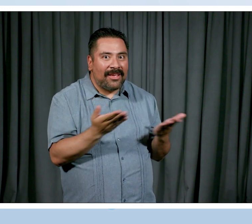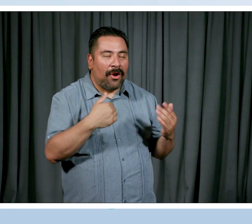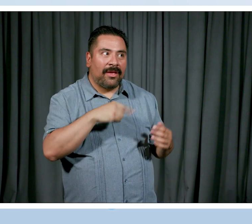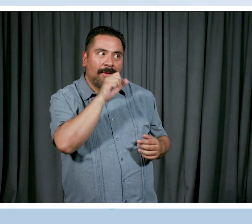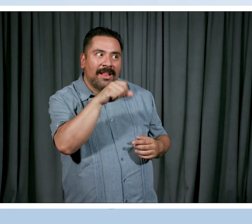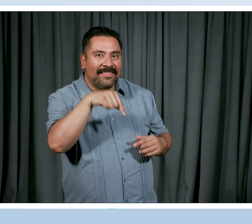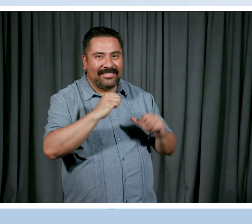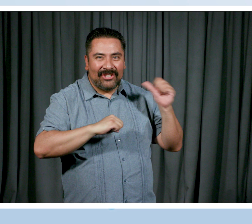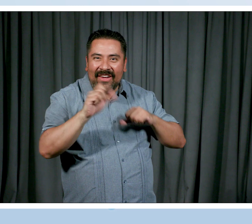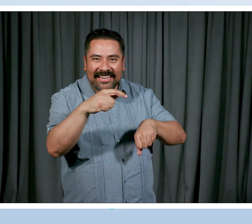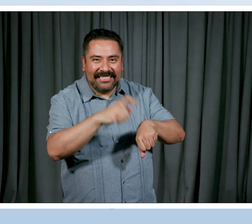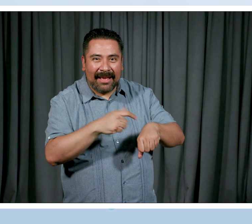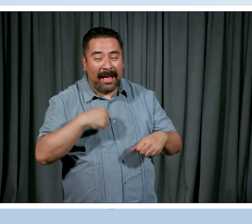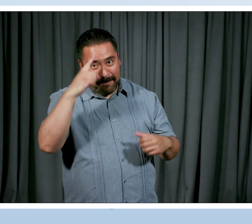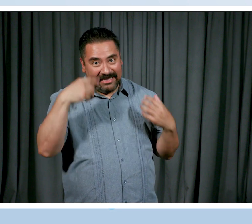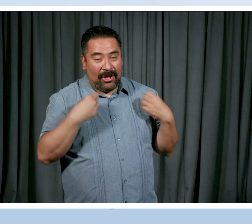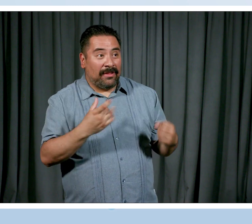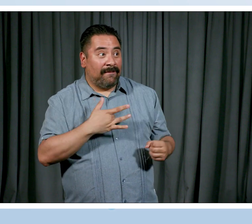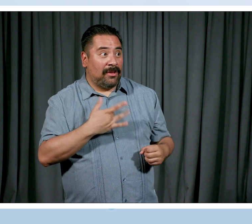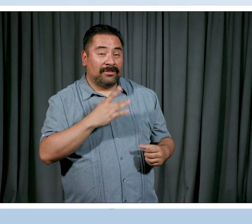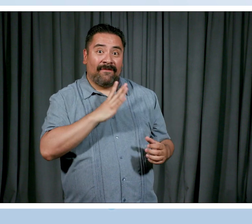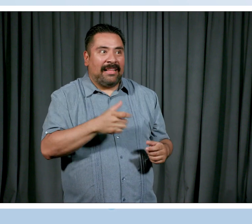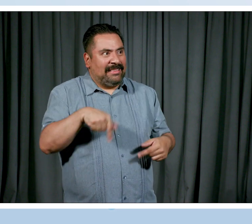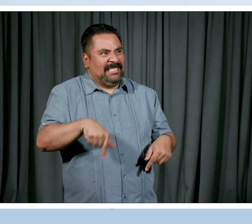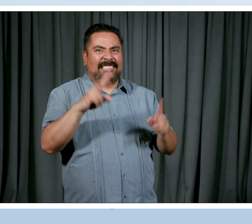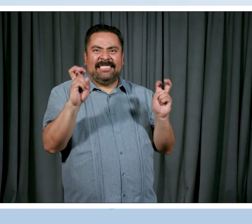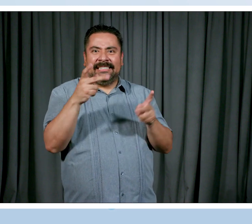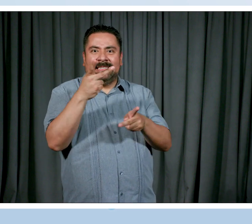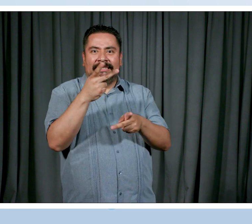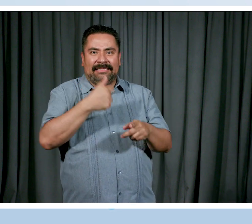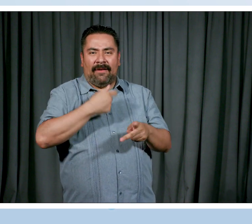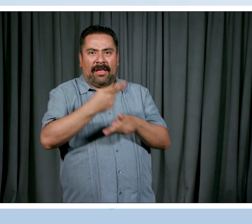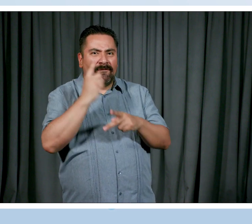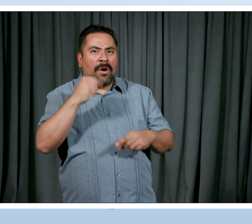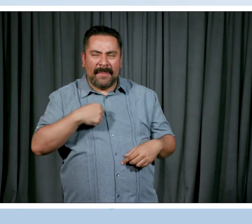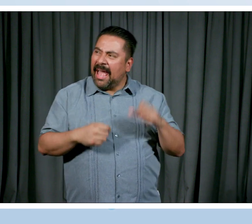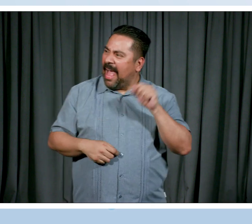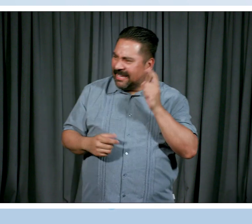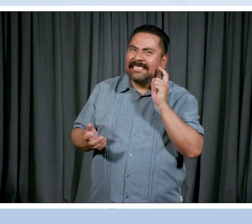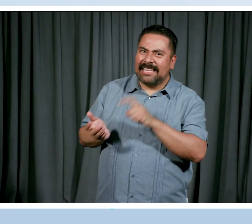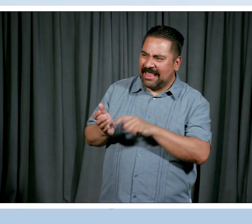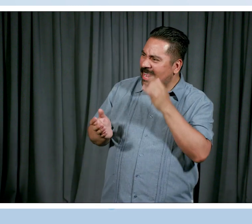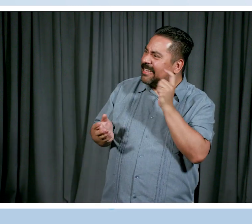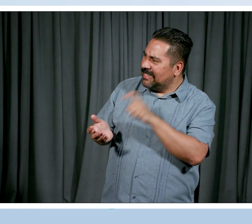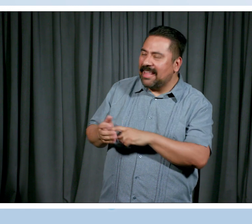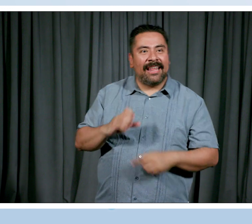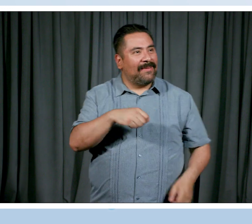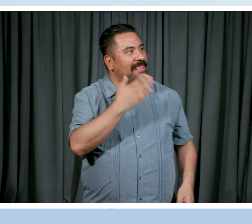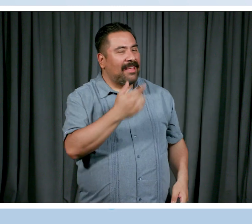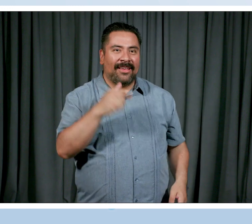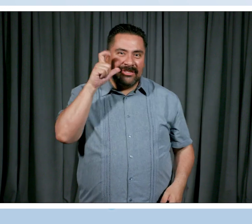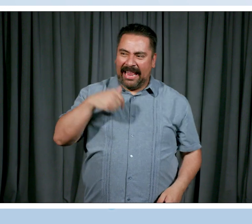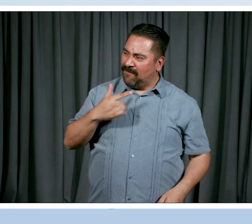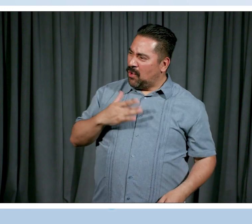have anytime. My mental health feels bad. This was actually self-care for me. Yeah, I This see was really that. good. I can see that. Thank you. I feel better